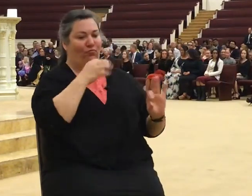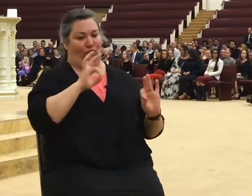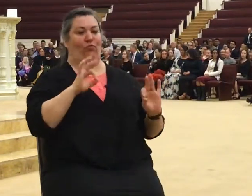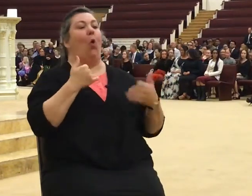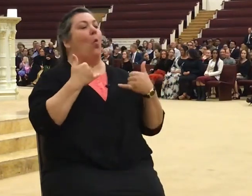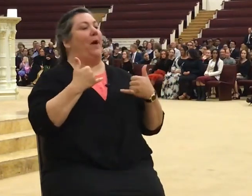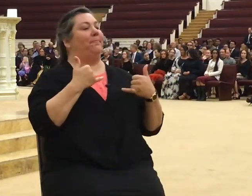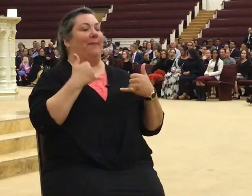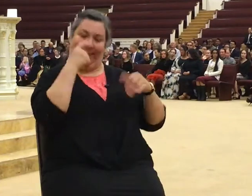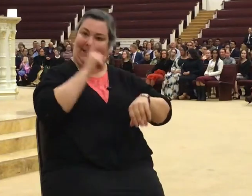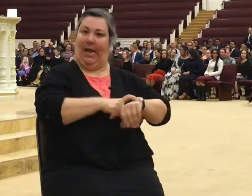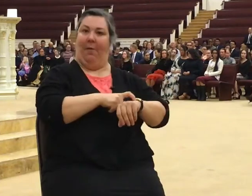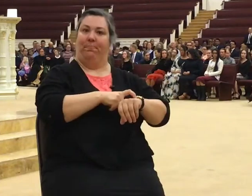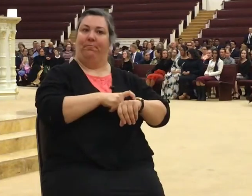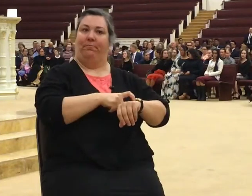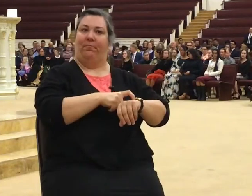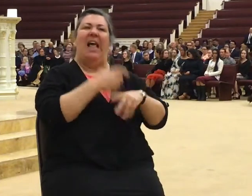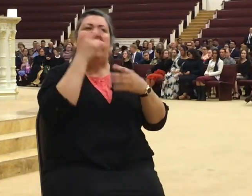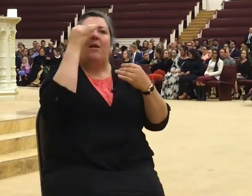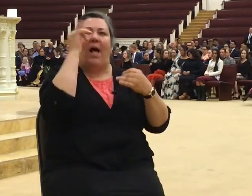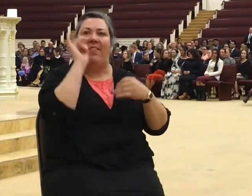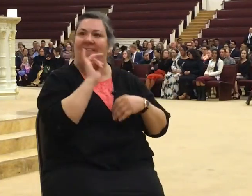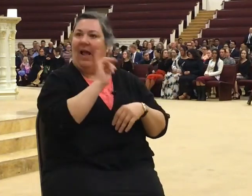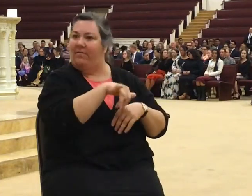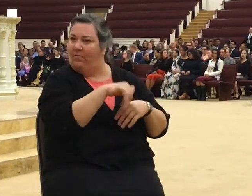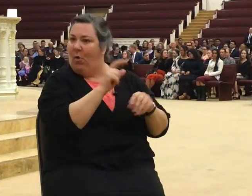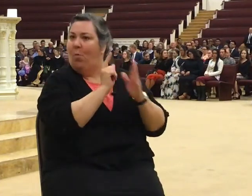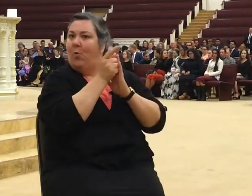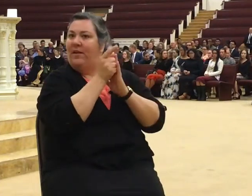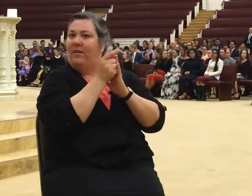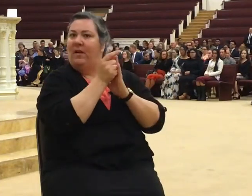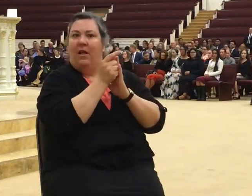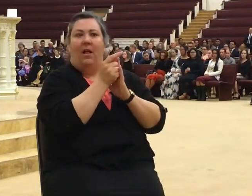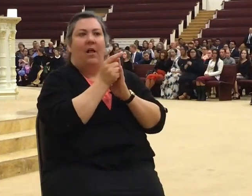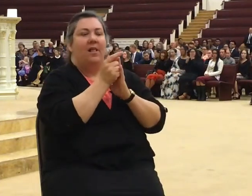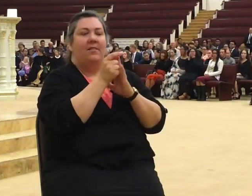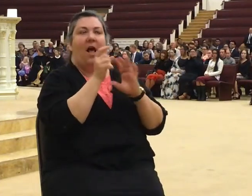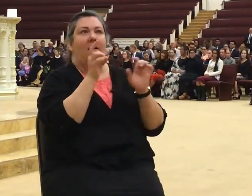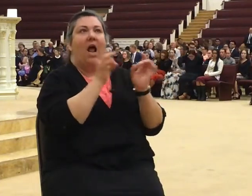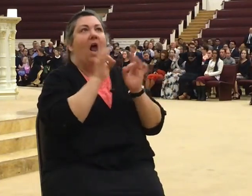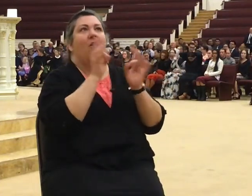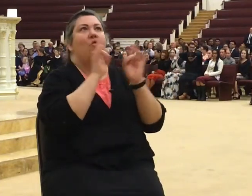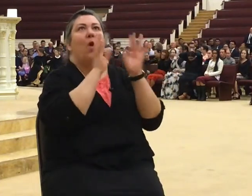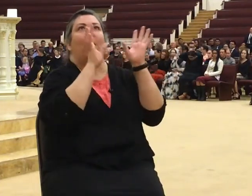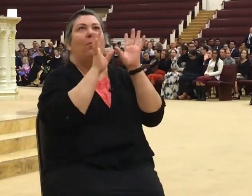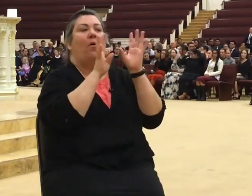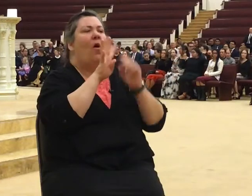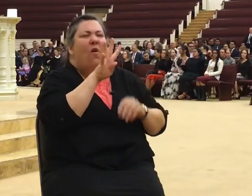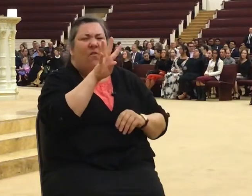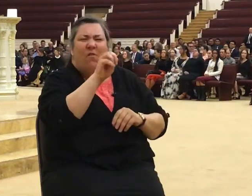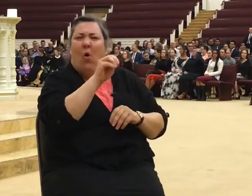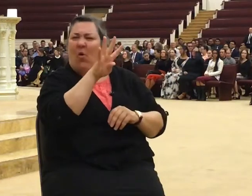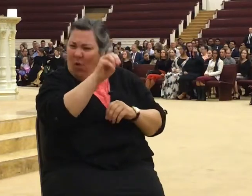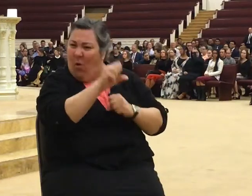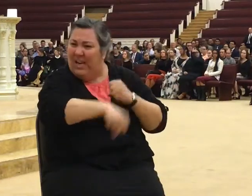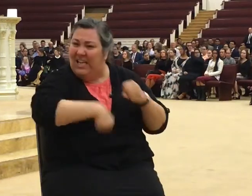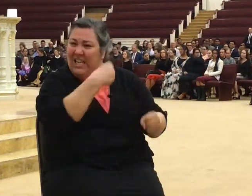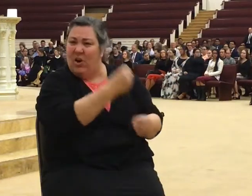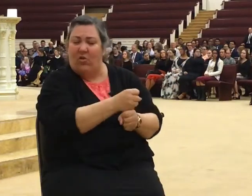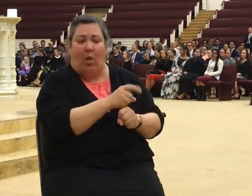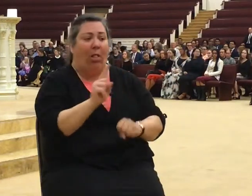think about the magnitude of that. The incredible, unbelievable 40 years of wilderness